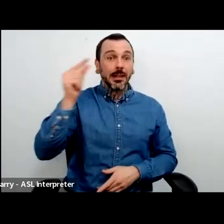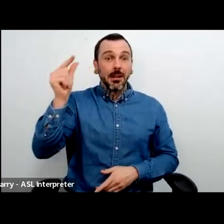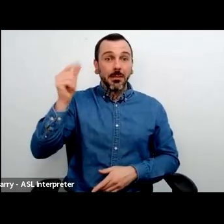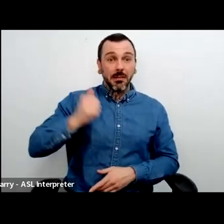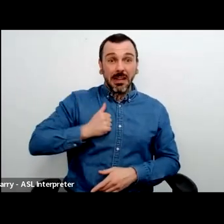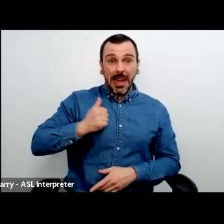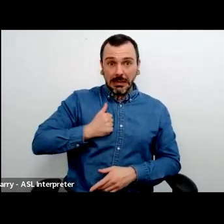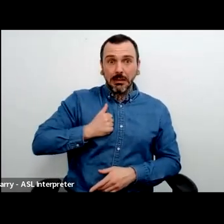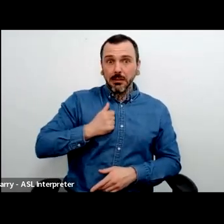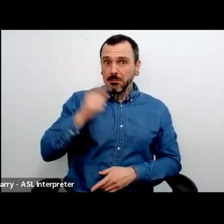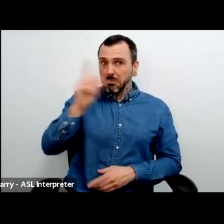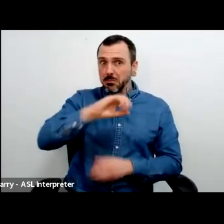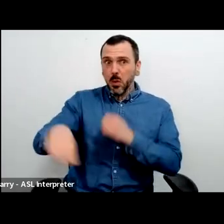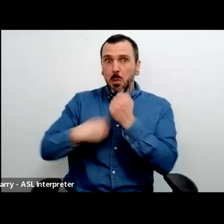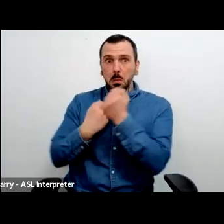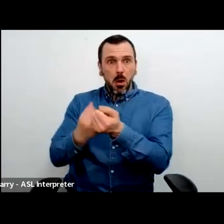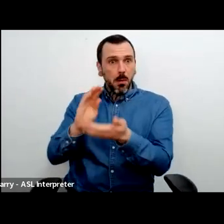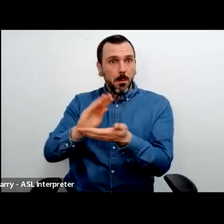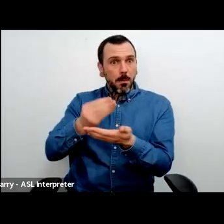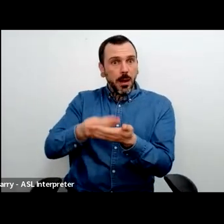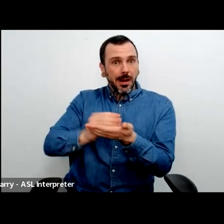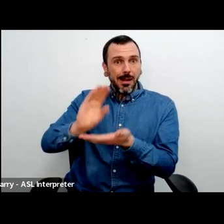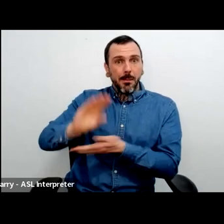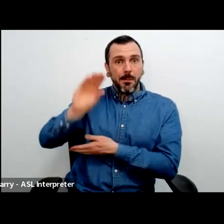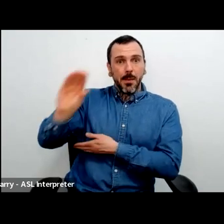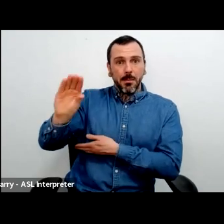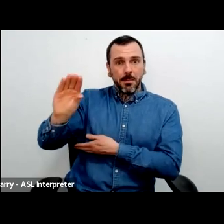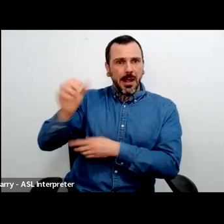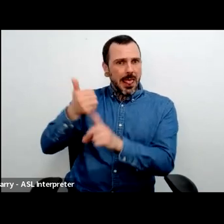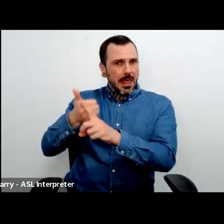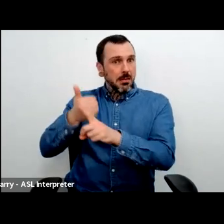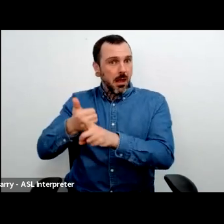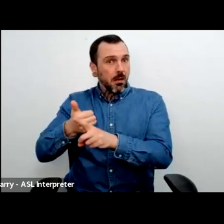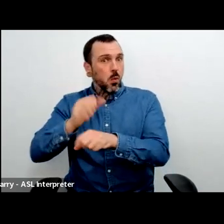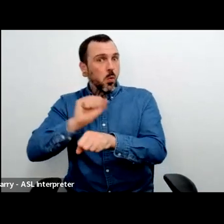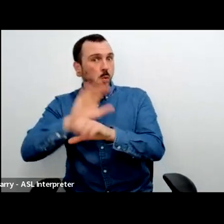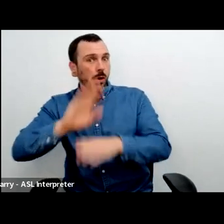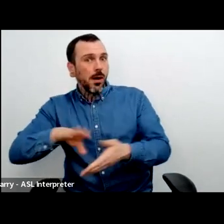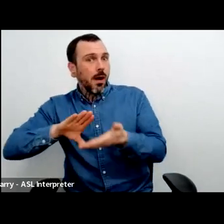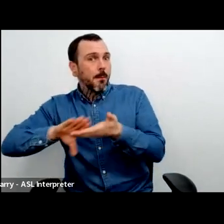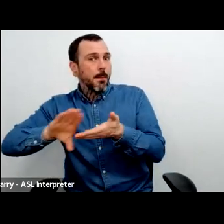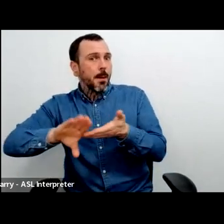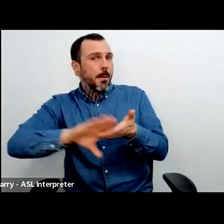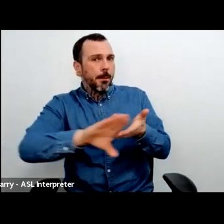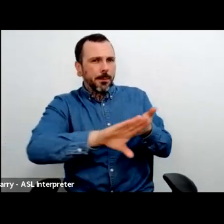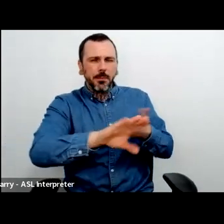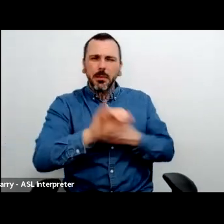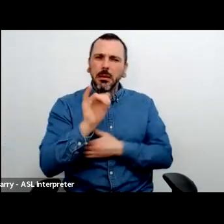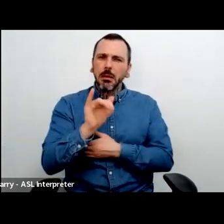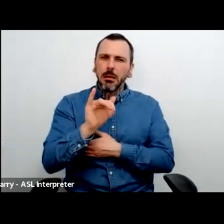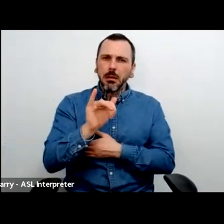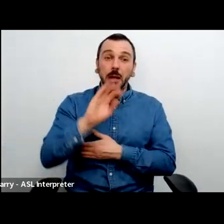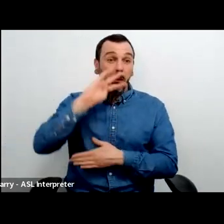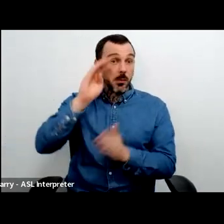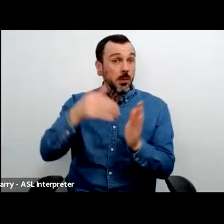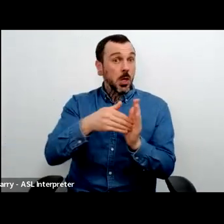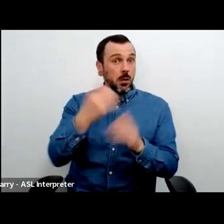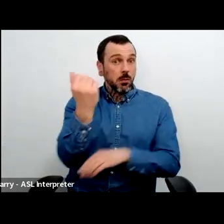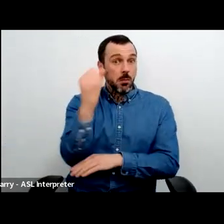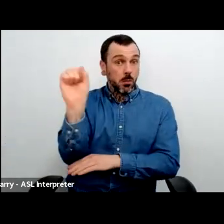And there's a bit of a protest movement here in Montreal. They're trying to stop the cuts from happening. There's only 41 people left on staff at the